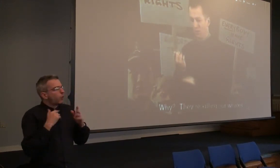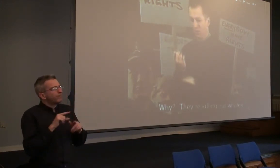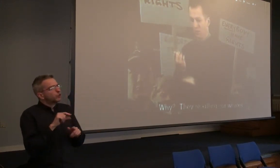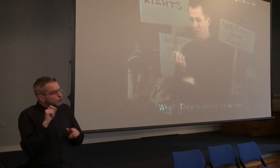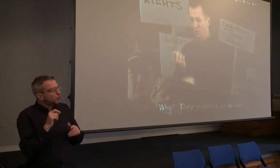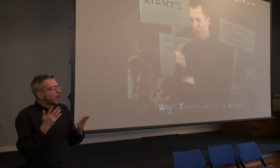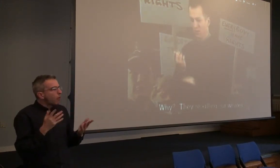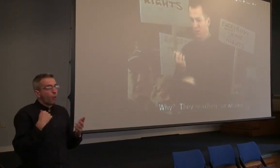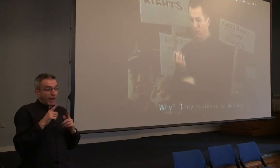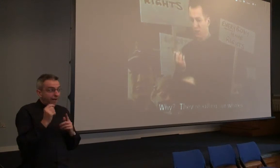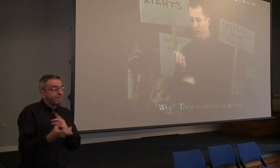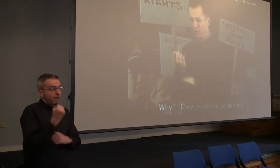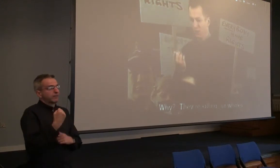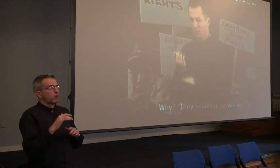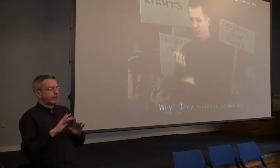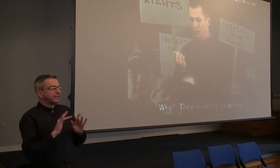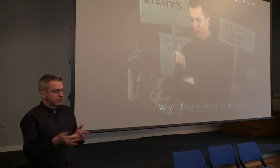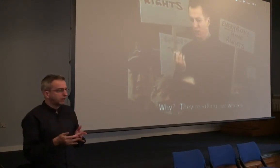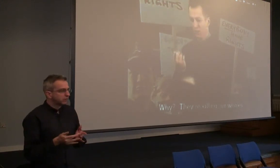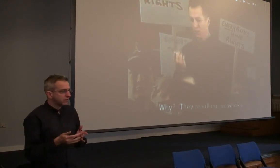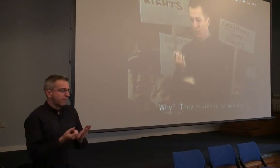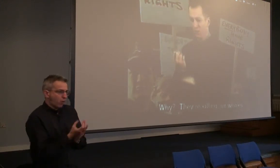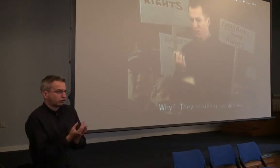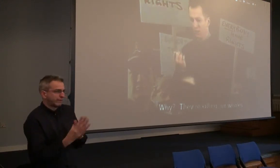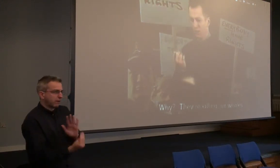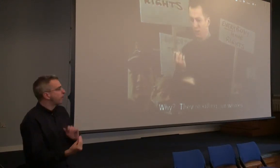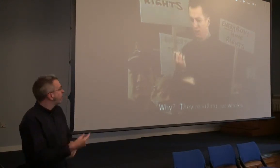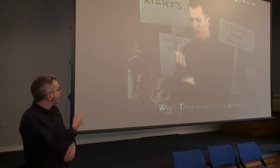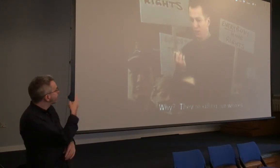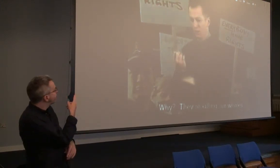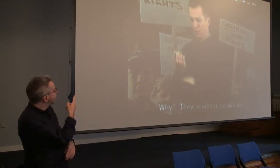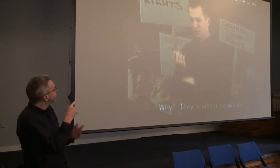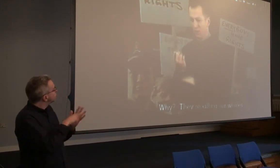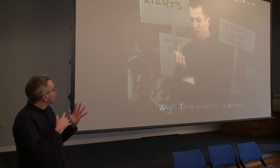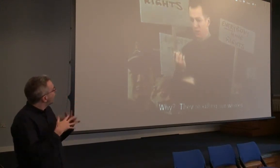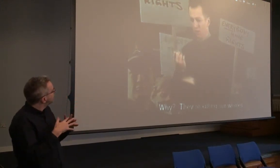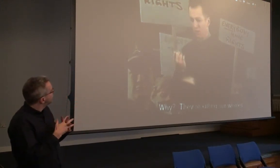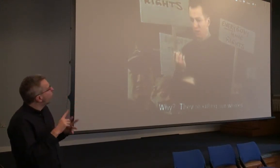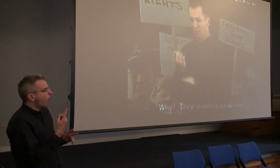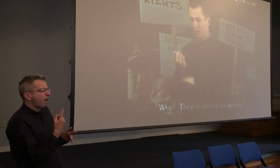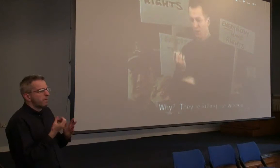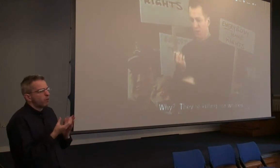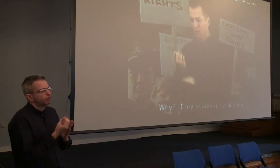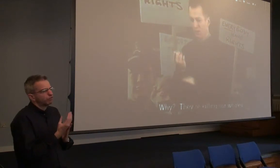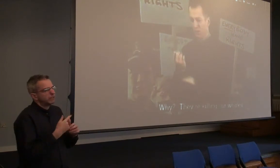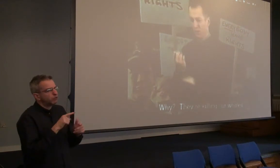So it's not something mainstream society would have been able to access quickly or on the internet. So this was a poetry example that we were able to access.